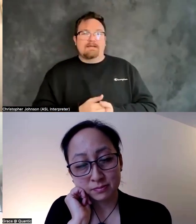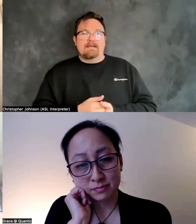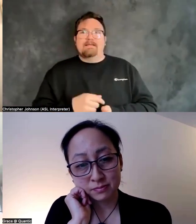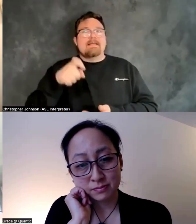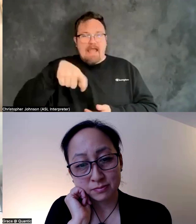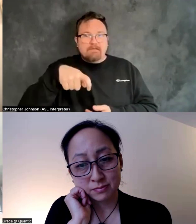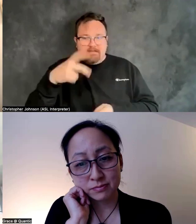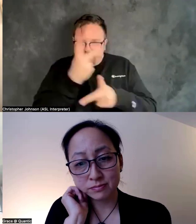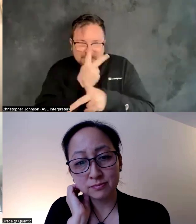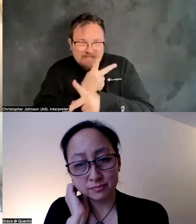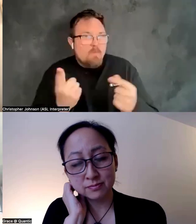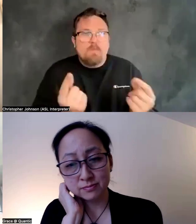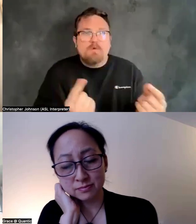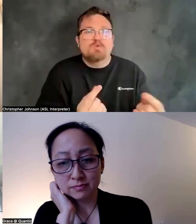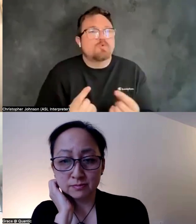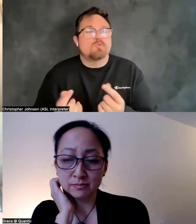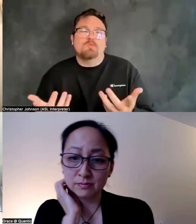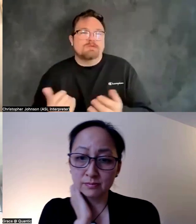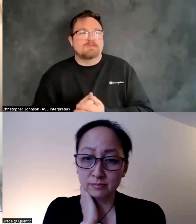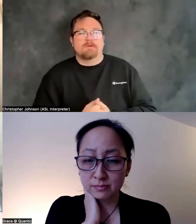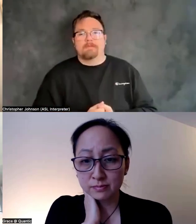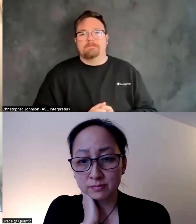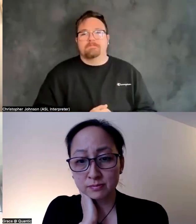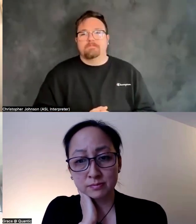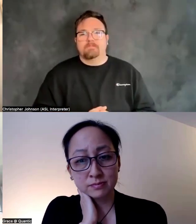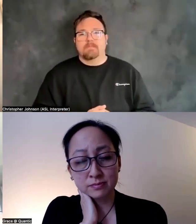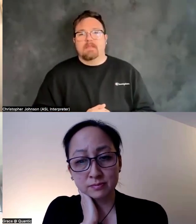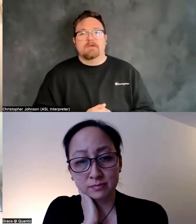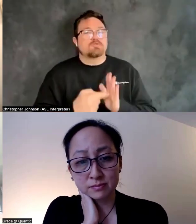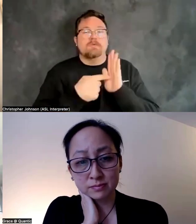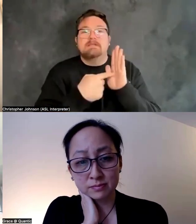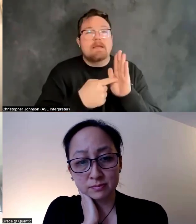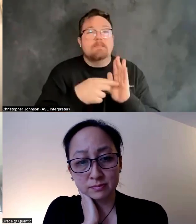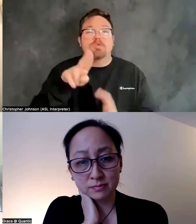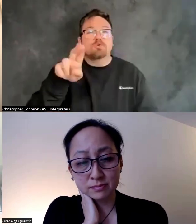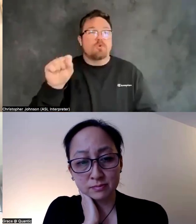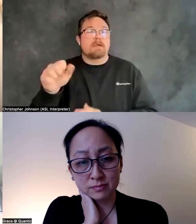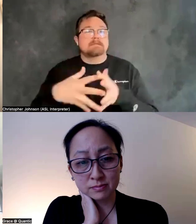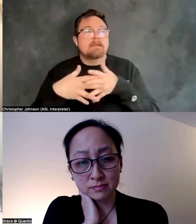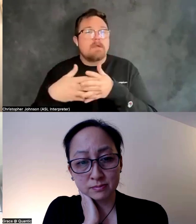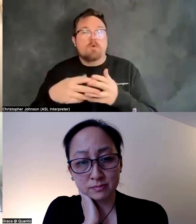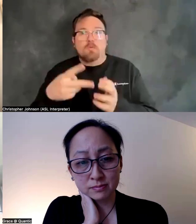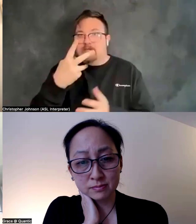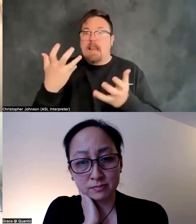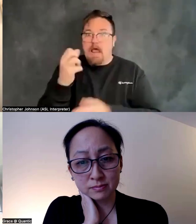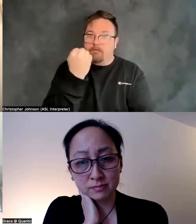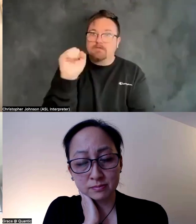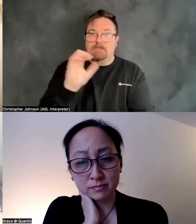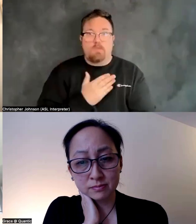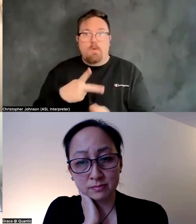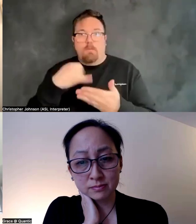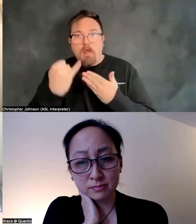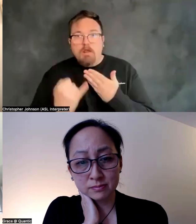at some places. So yeah, because even with, you know, for example, even in the US, we are seeing a lot of pushback on the crypto projects. We have seen a lot